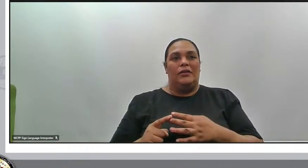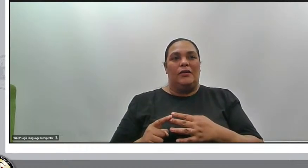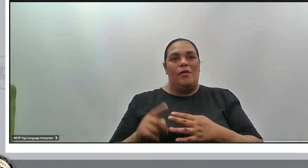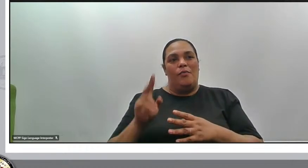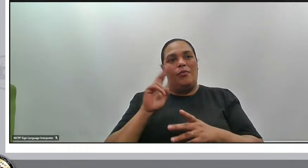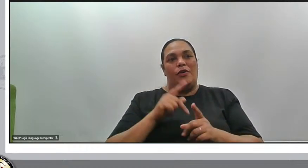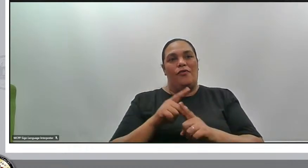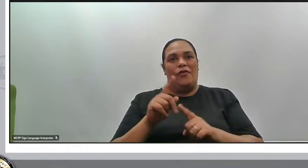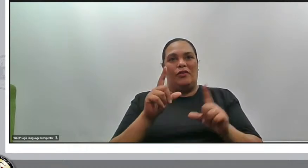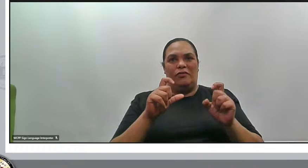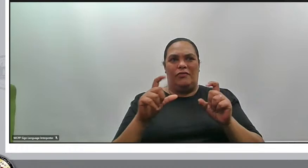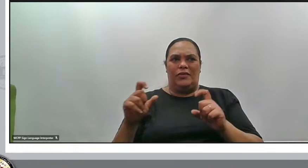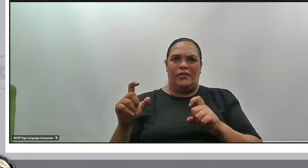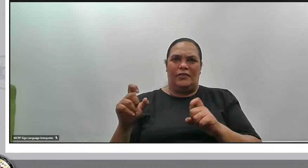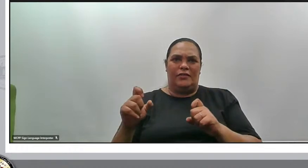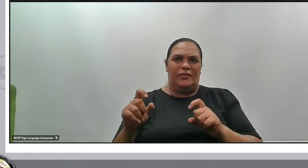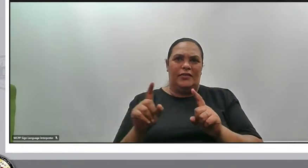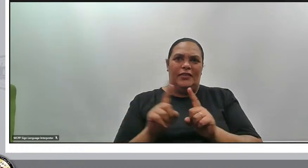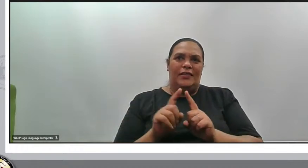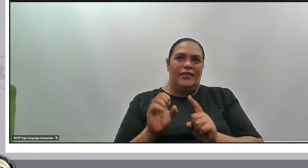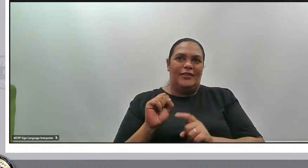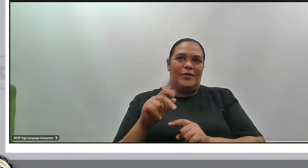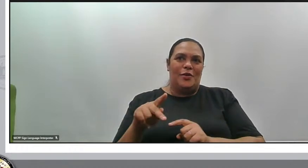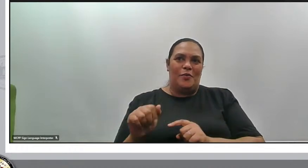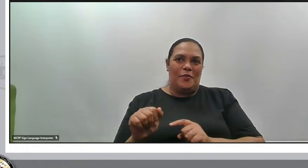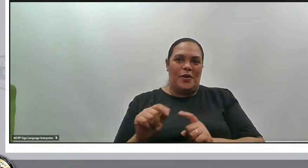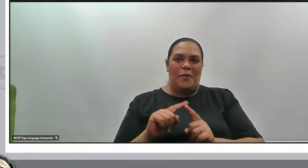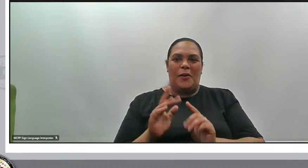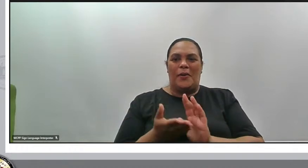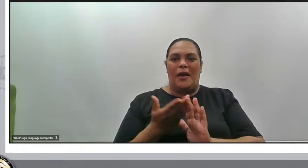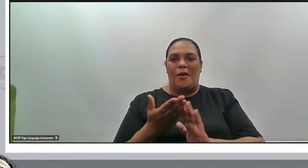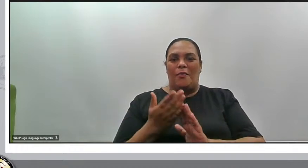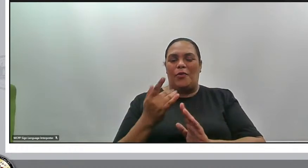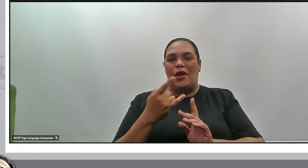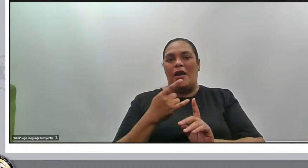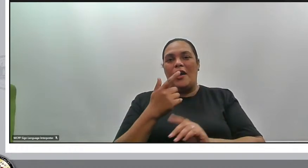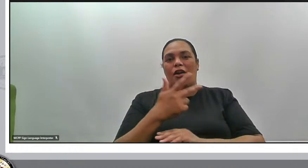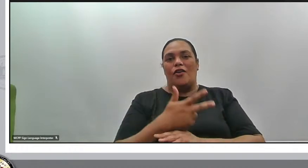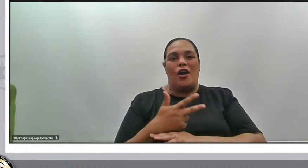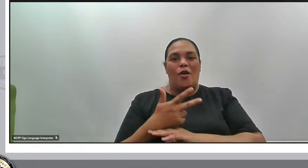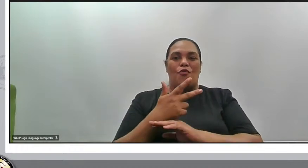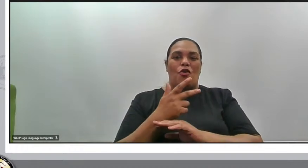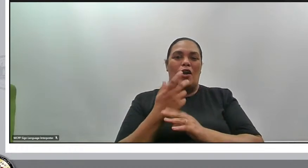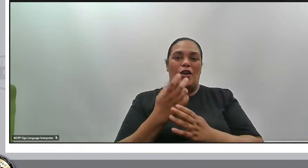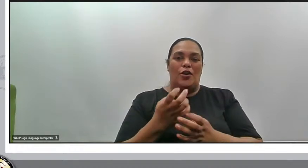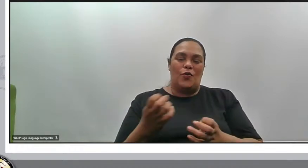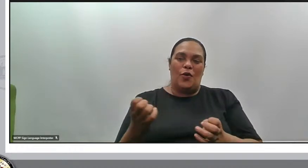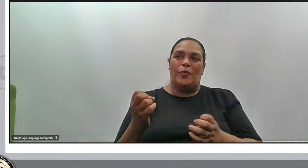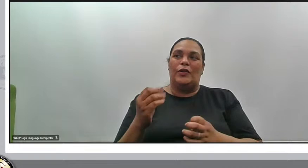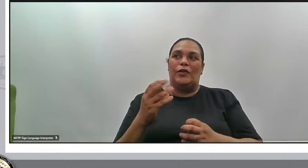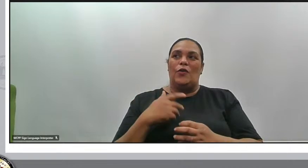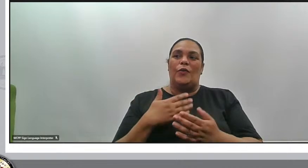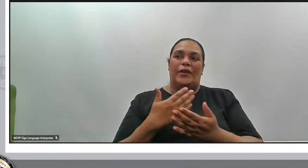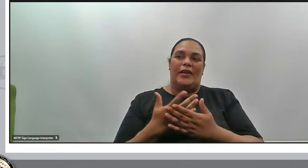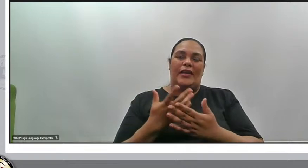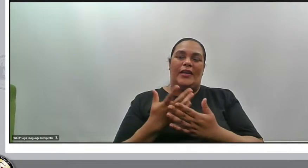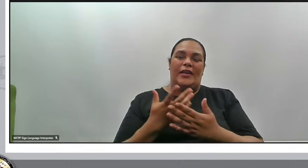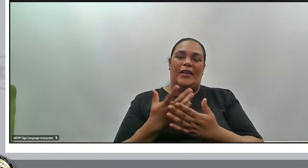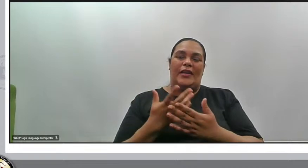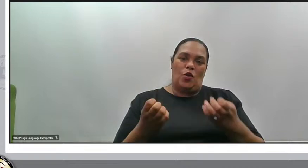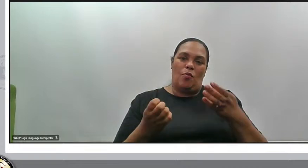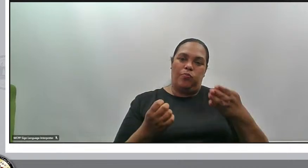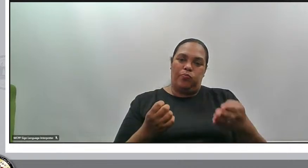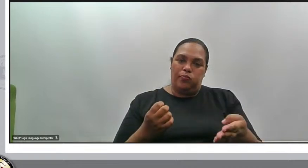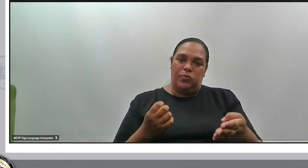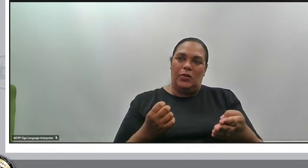professional photographers for events such as SOPA, we just upgraded camera equipment so that we have the equipment